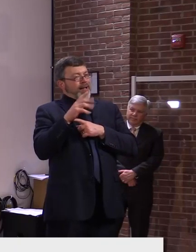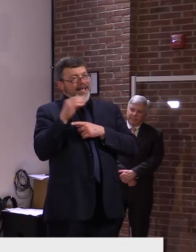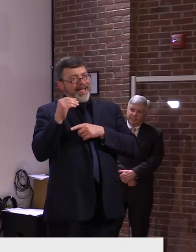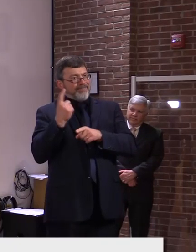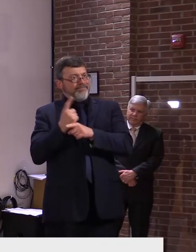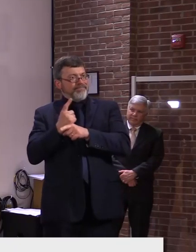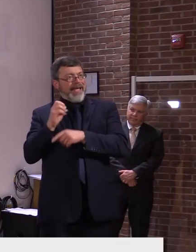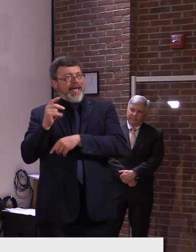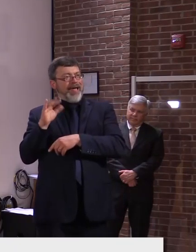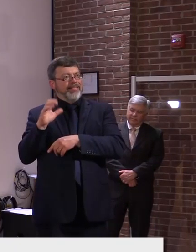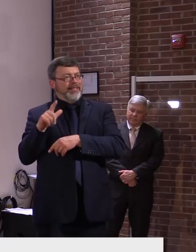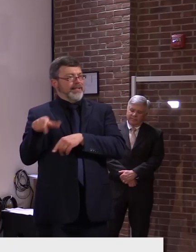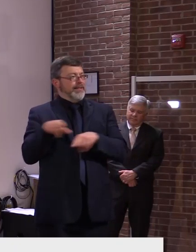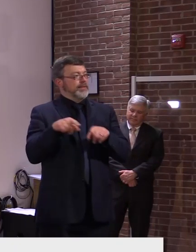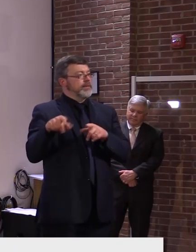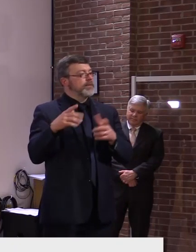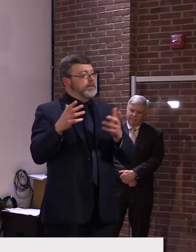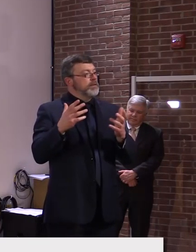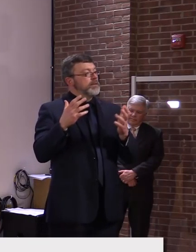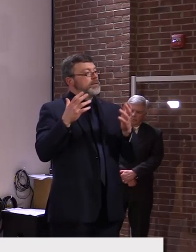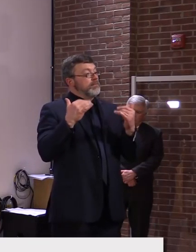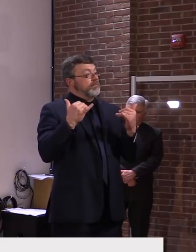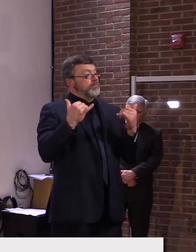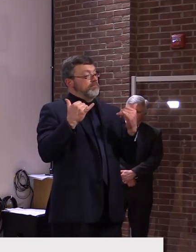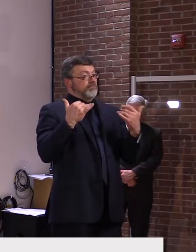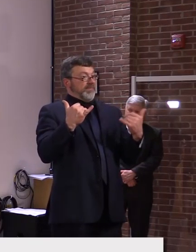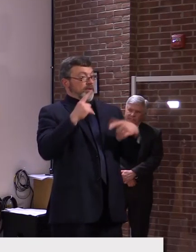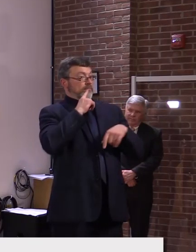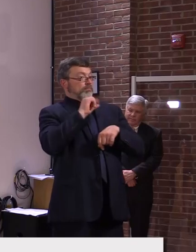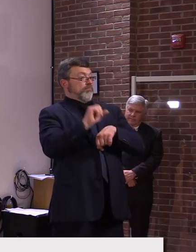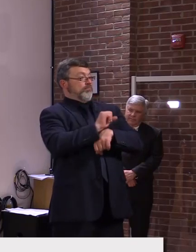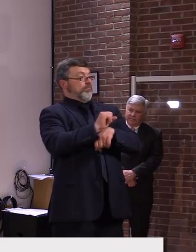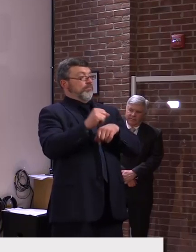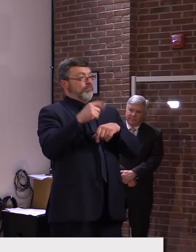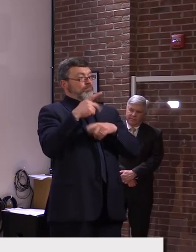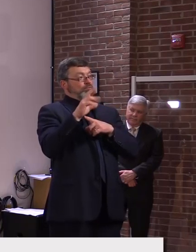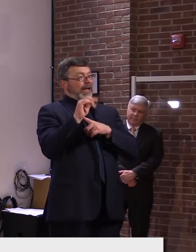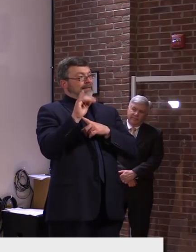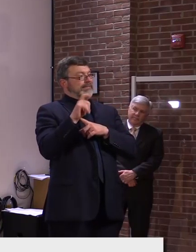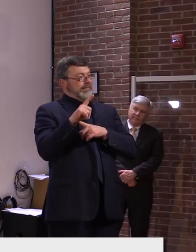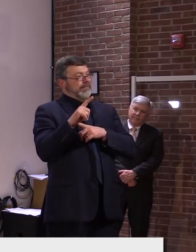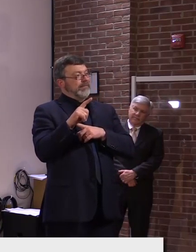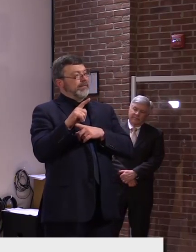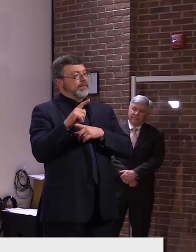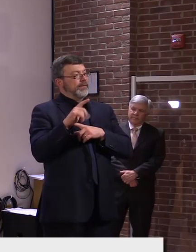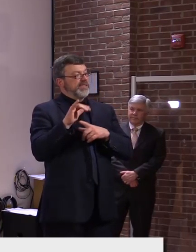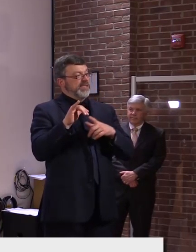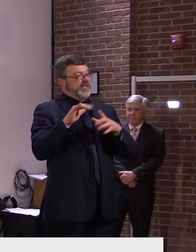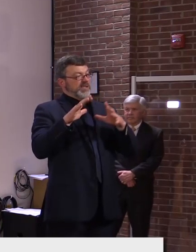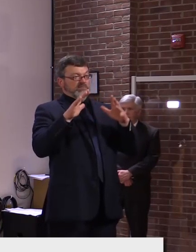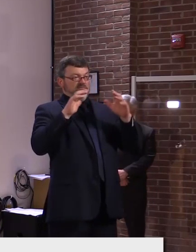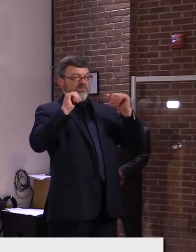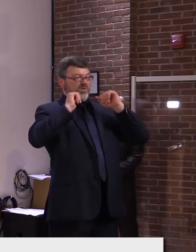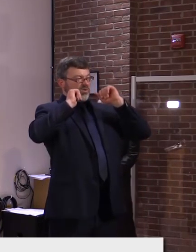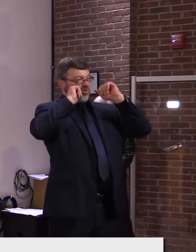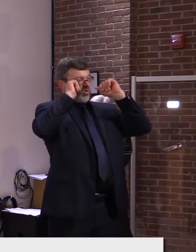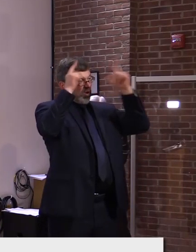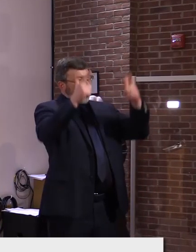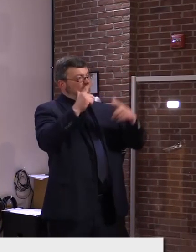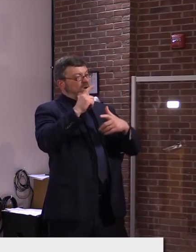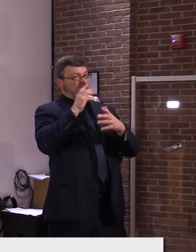a global enterprise. Look at what happens in India now. There's a new variant that has